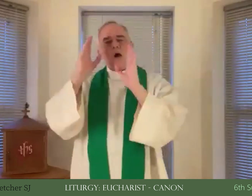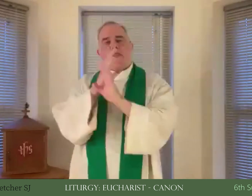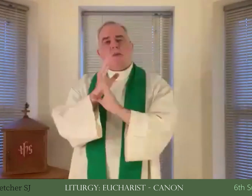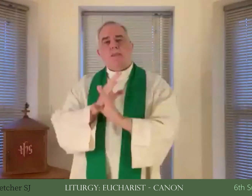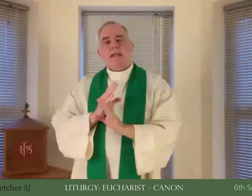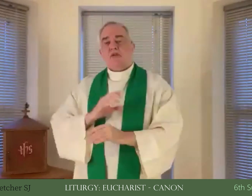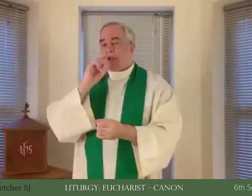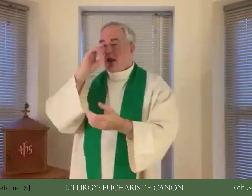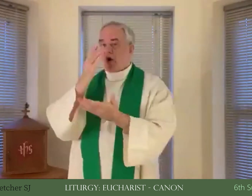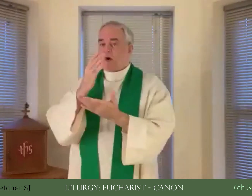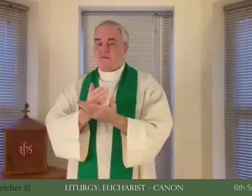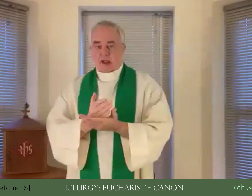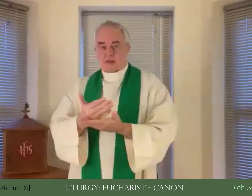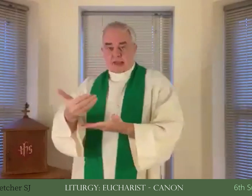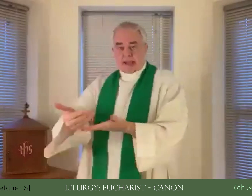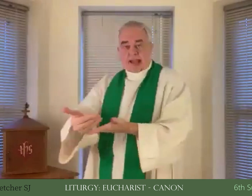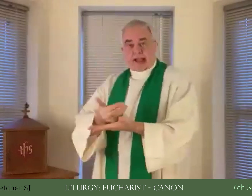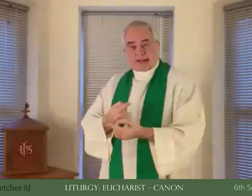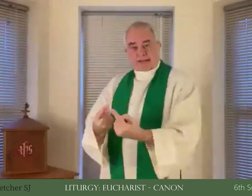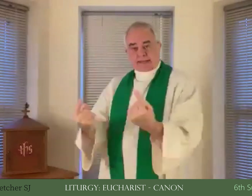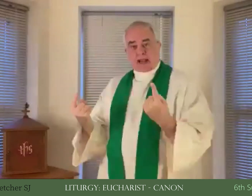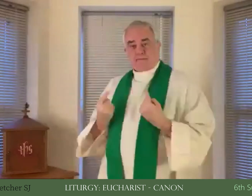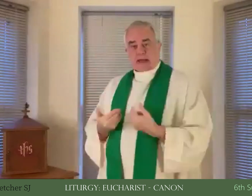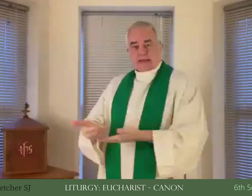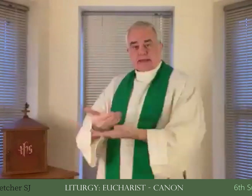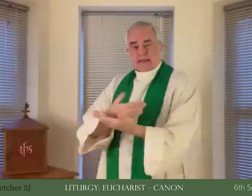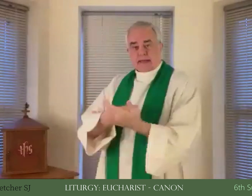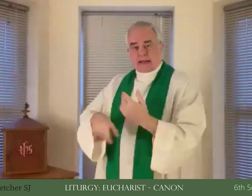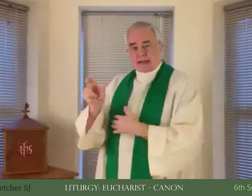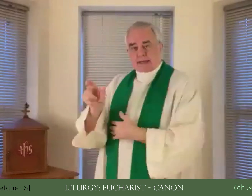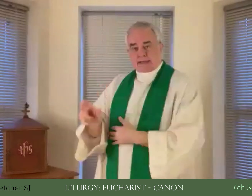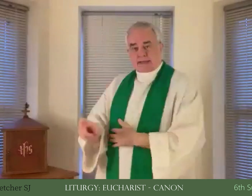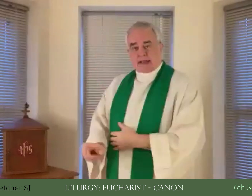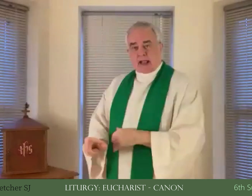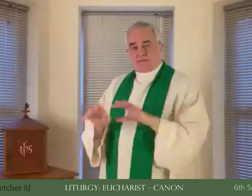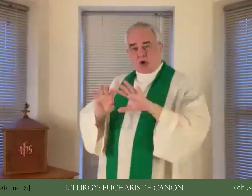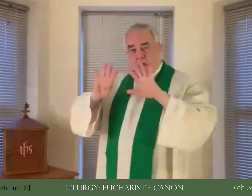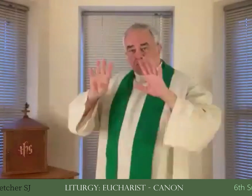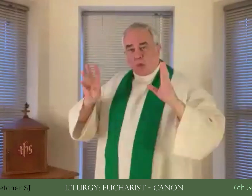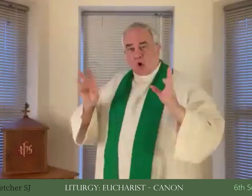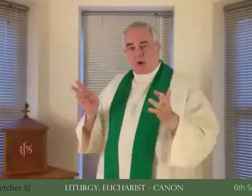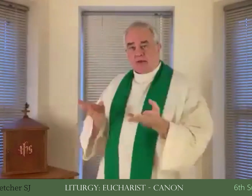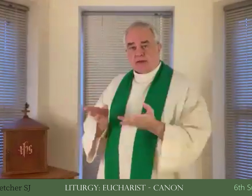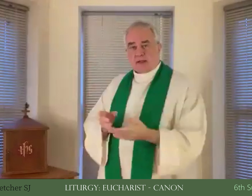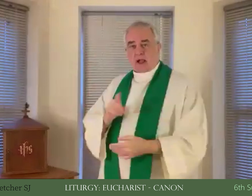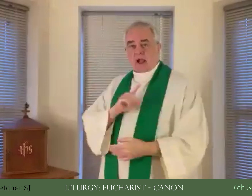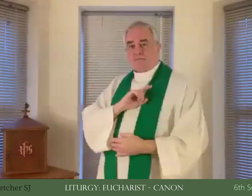The mystery of faith. Save us, Savior of the world, because by